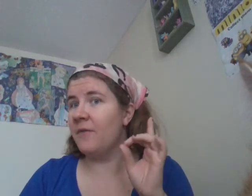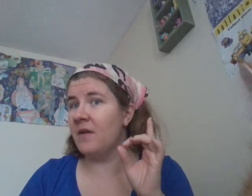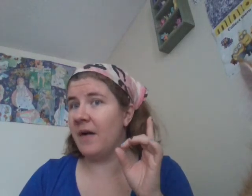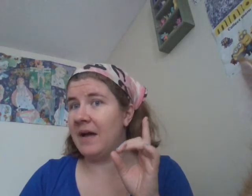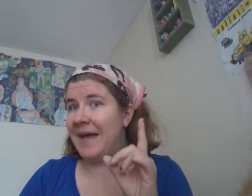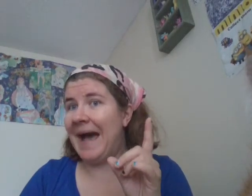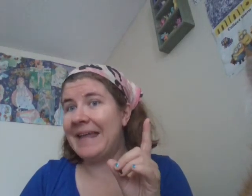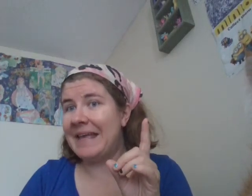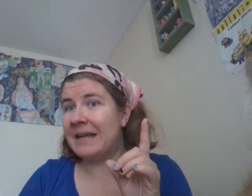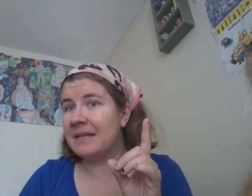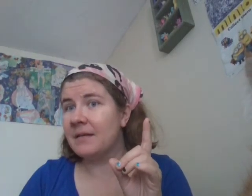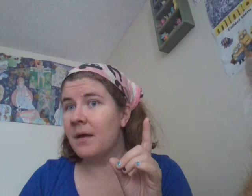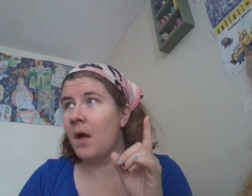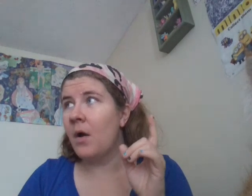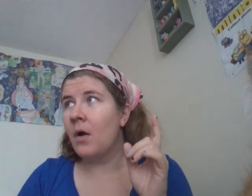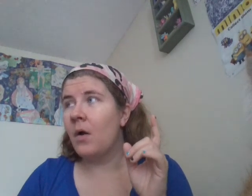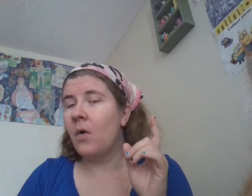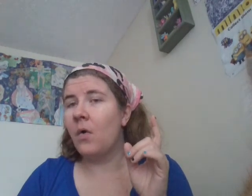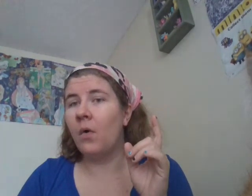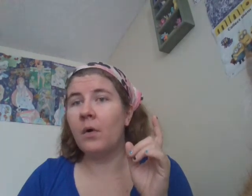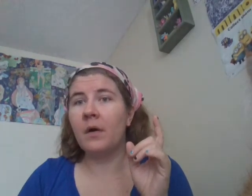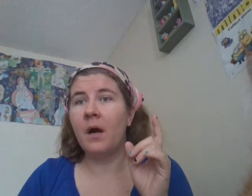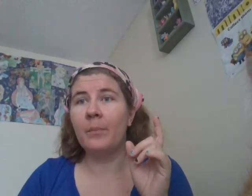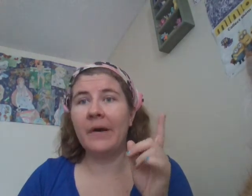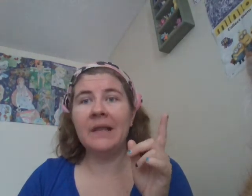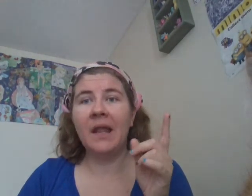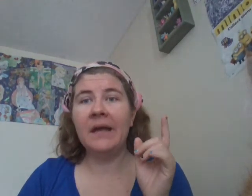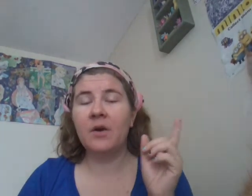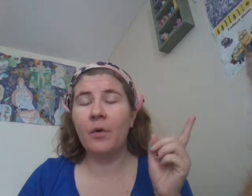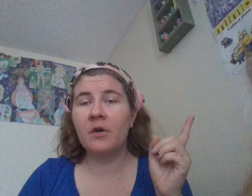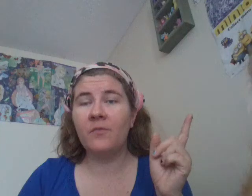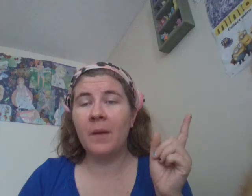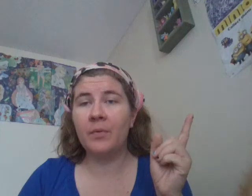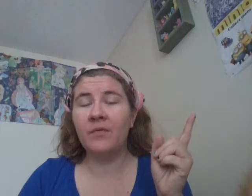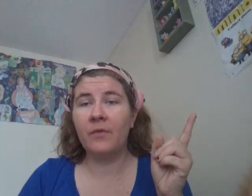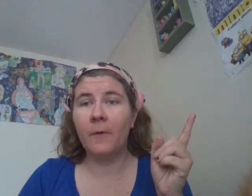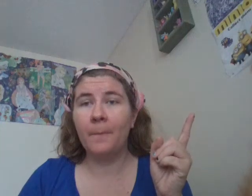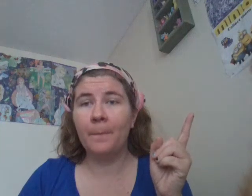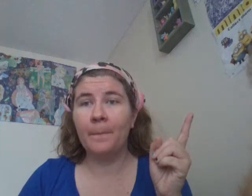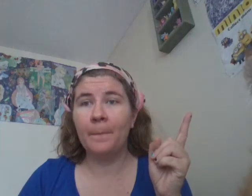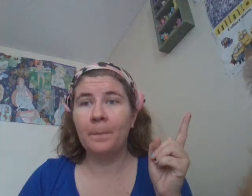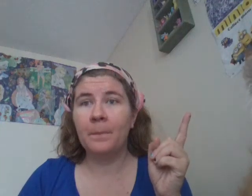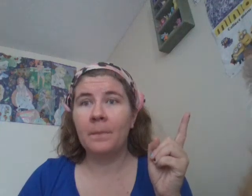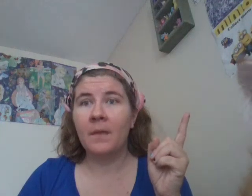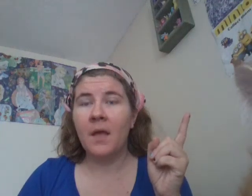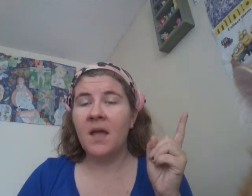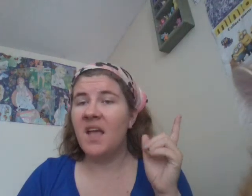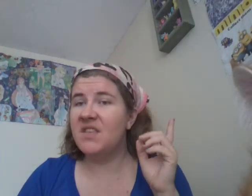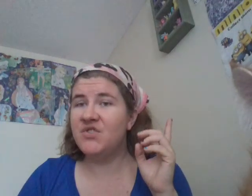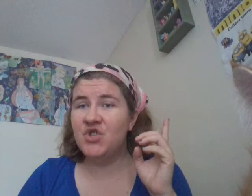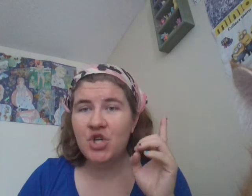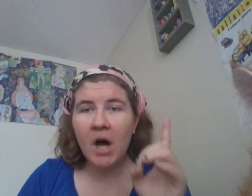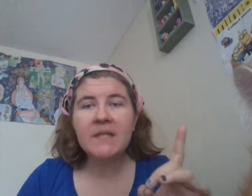coffee if I haven't had it yet, or a bright light in the corner of my peripheral is just